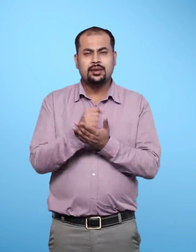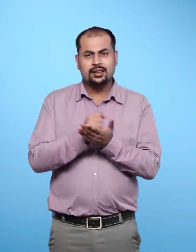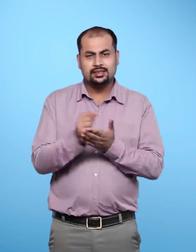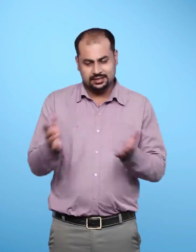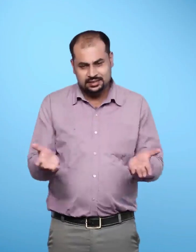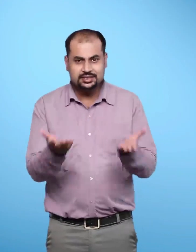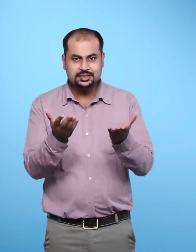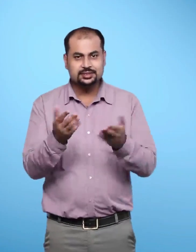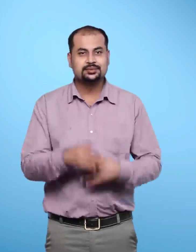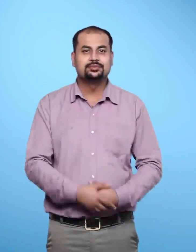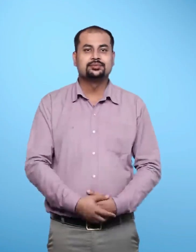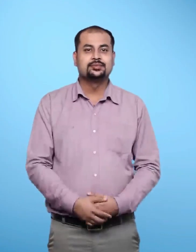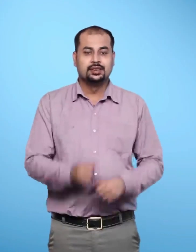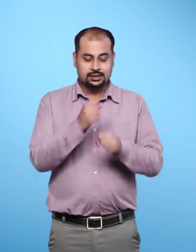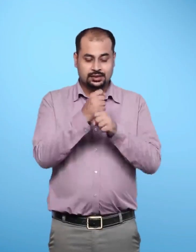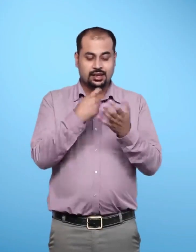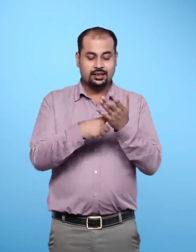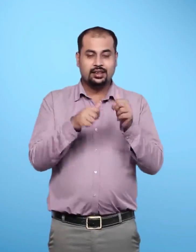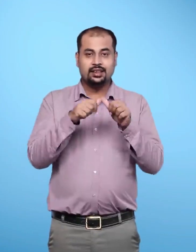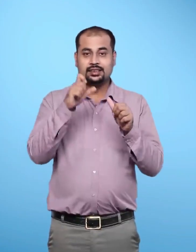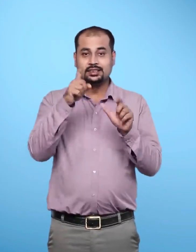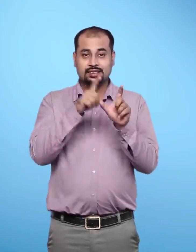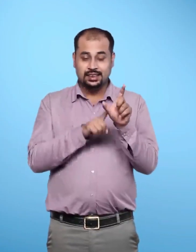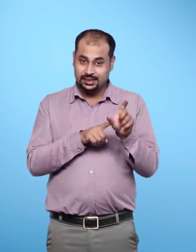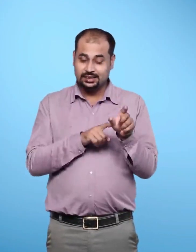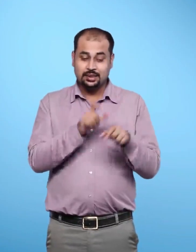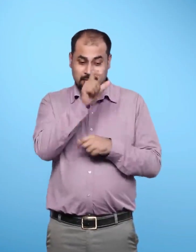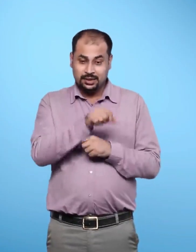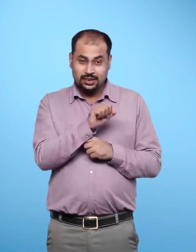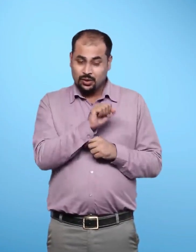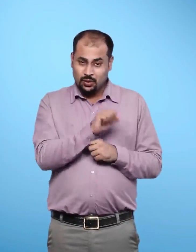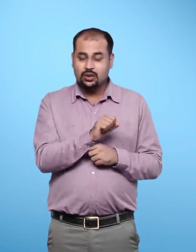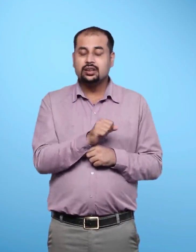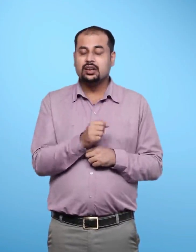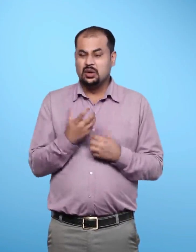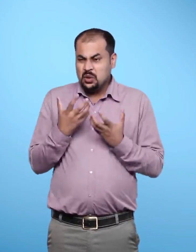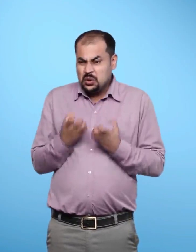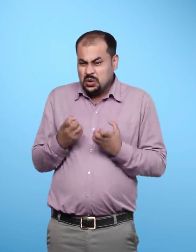Practice time. Gracie needs money to buy a net.